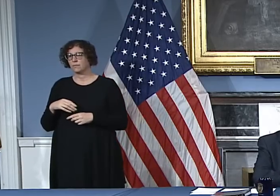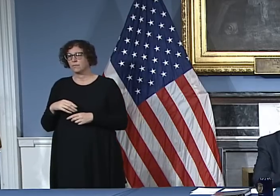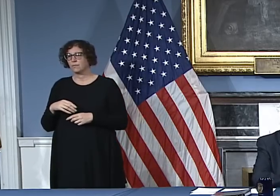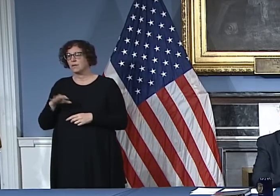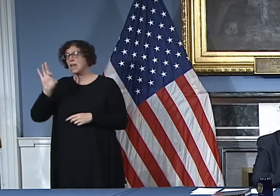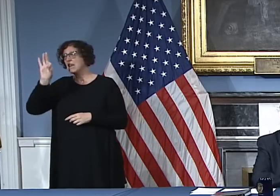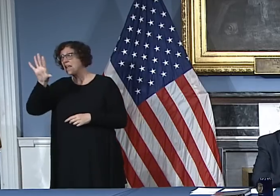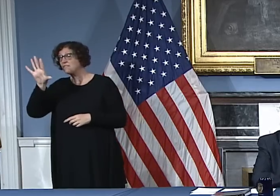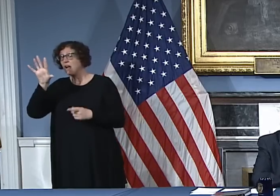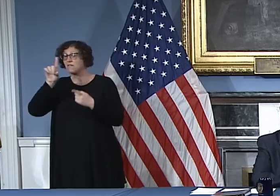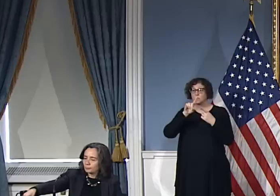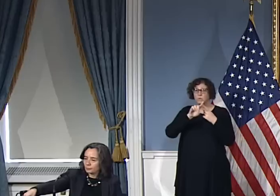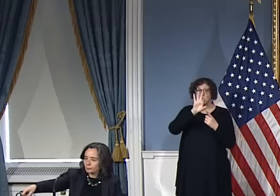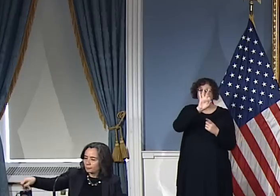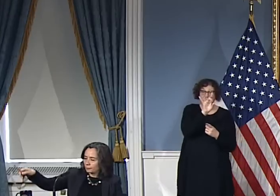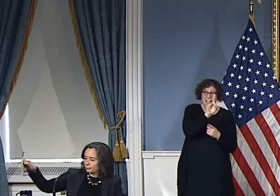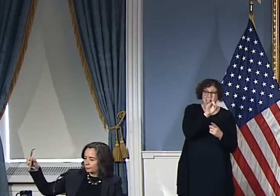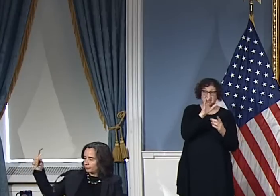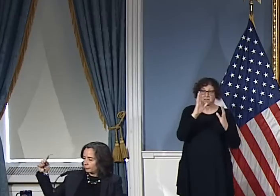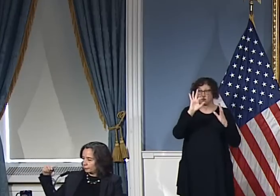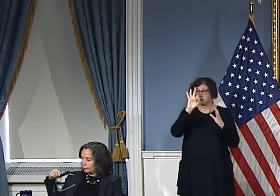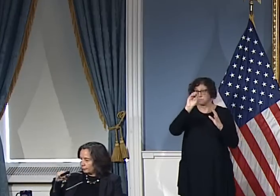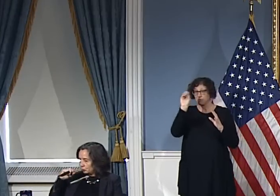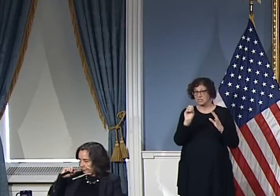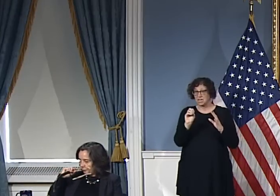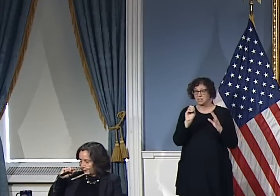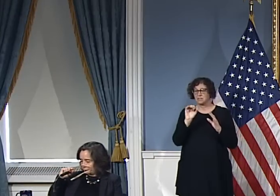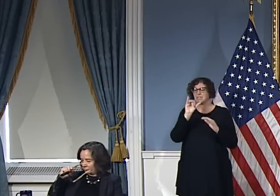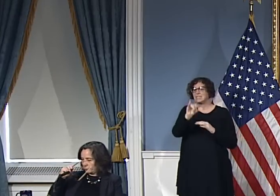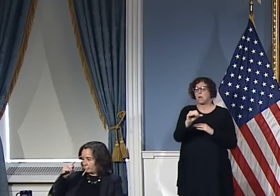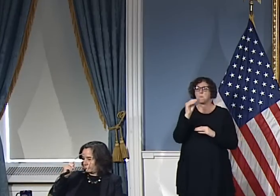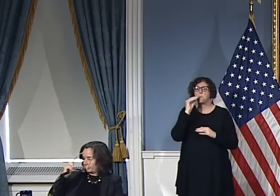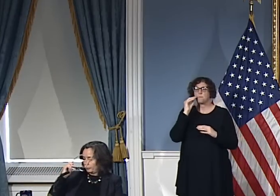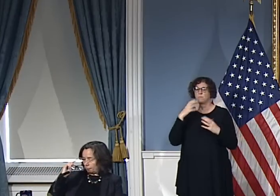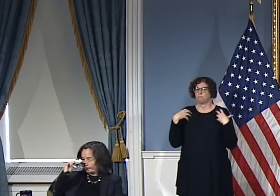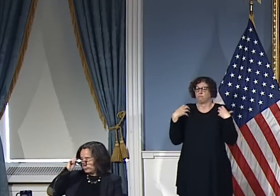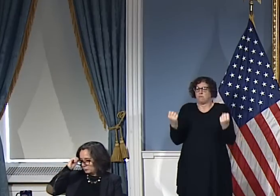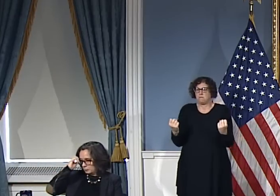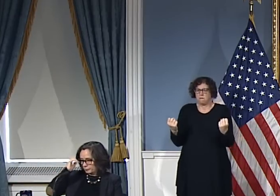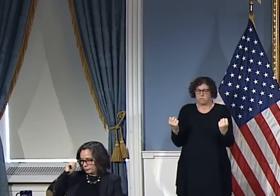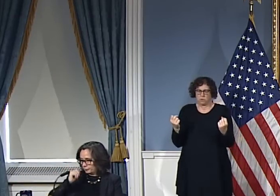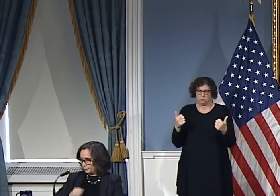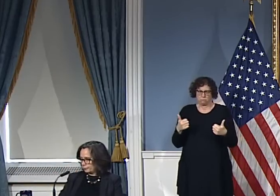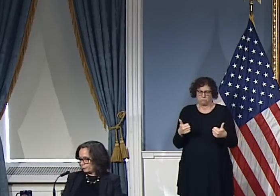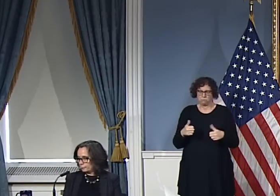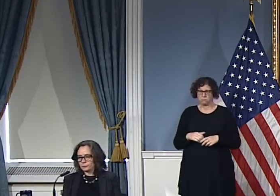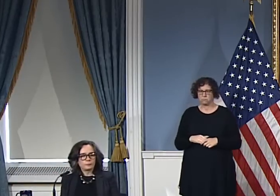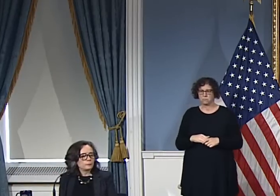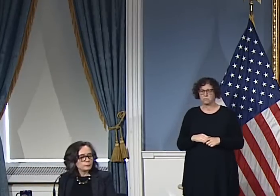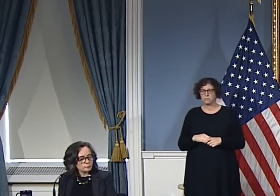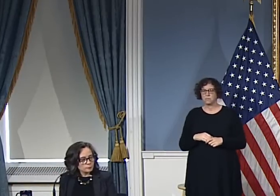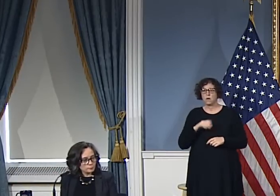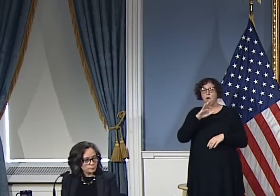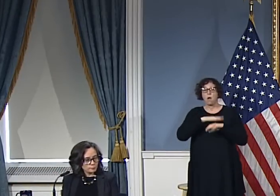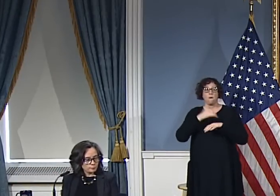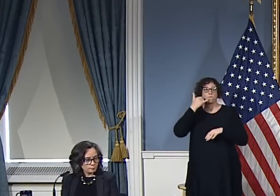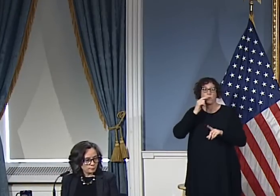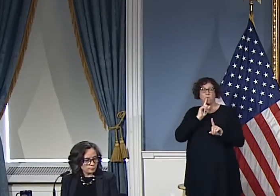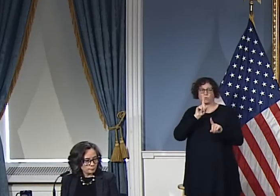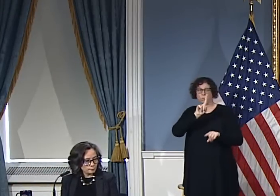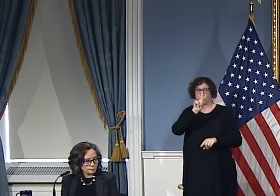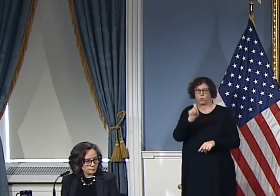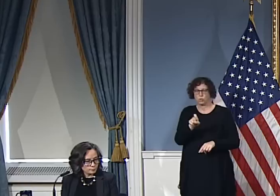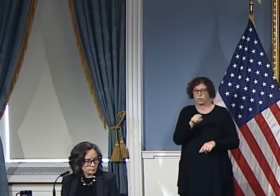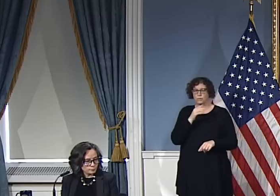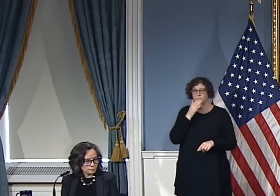home. But for those officers who've had contact with the public, is the NYPD tracking that, and are you telling